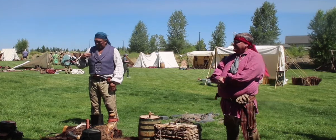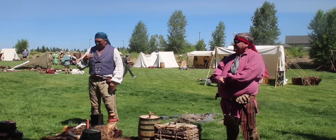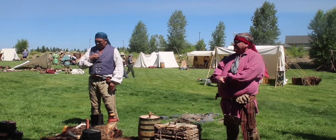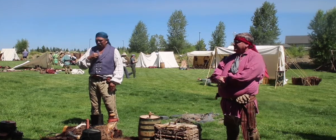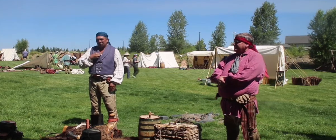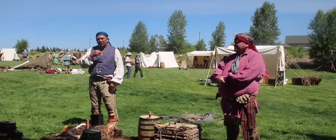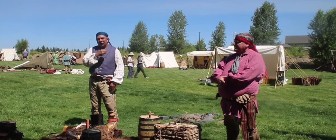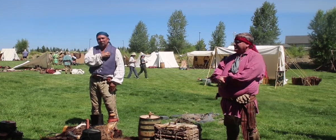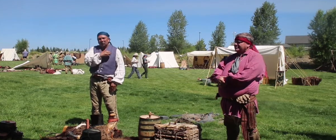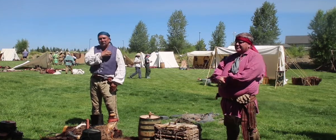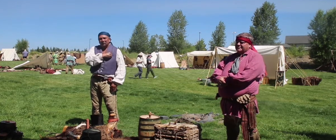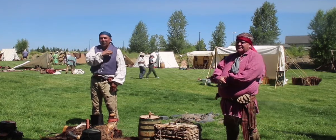They used to tattoo on the chest.